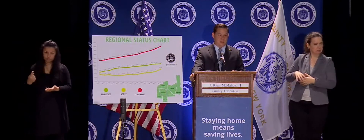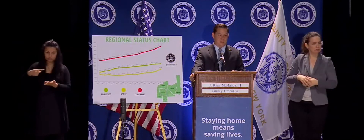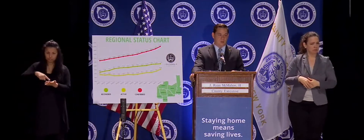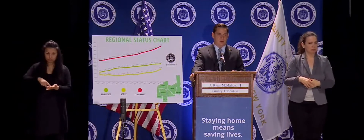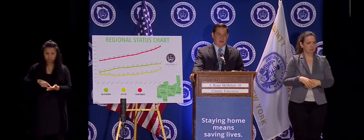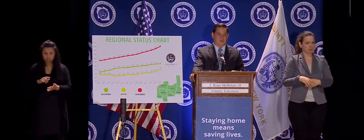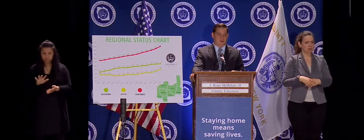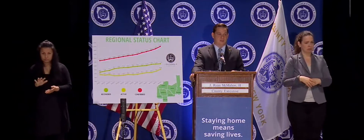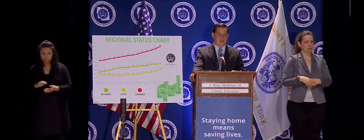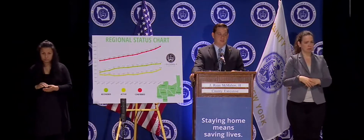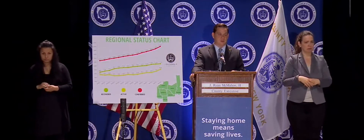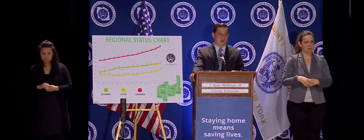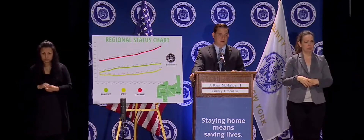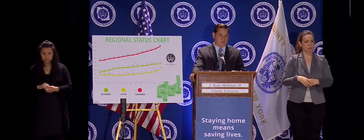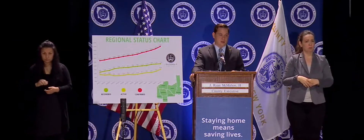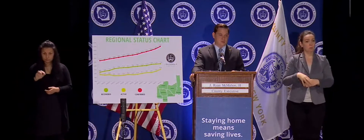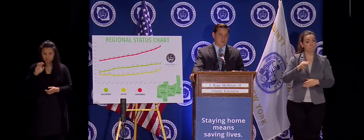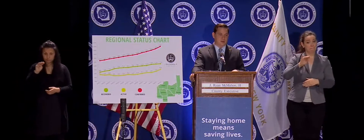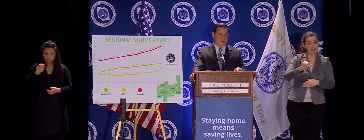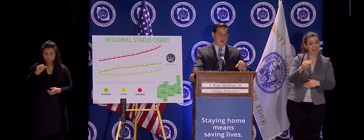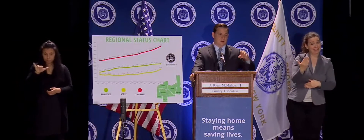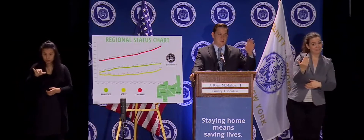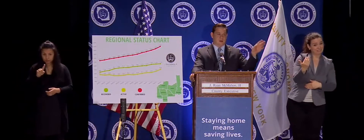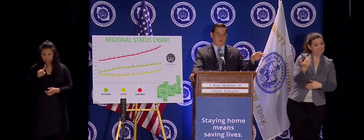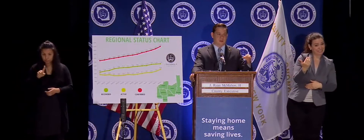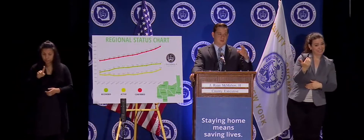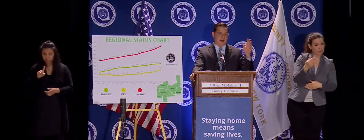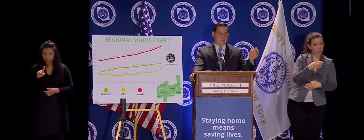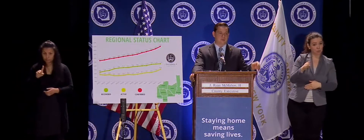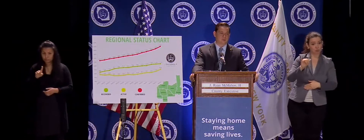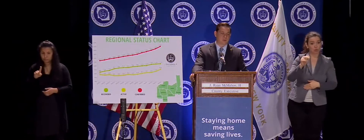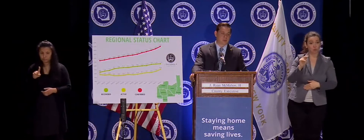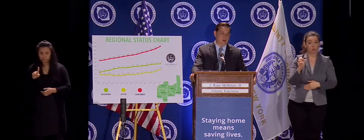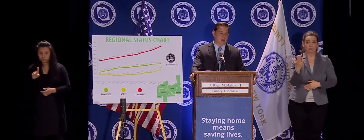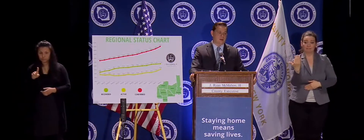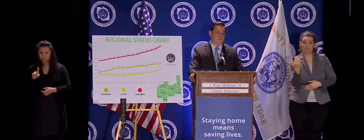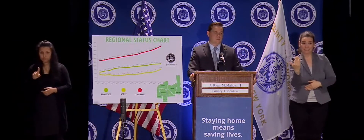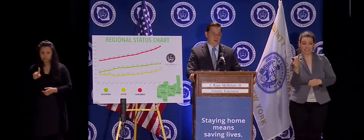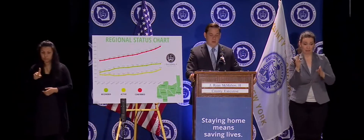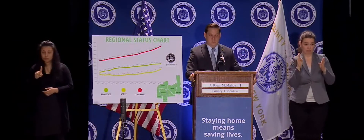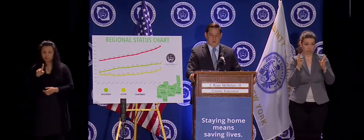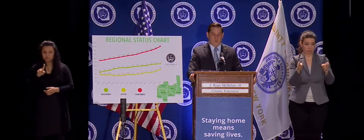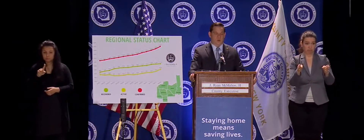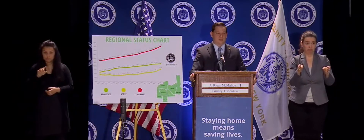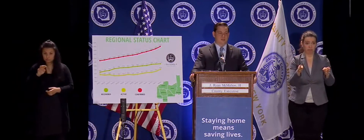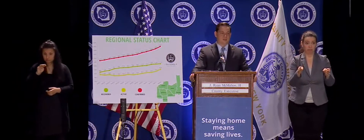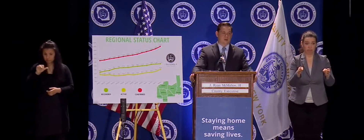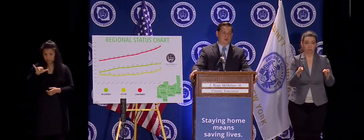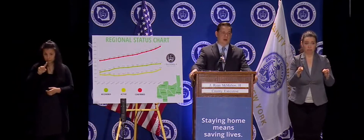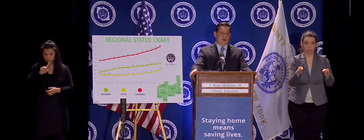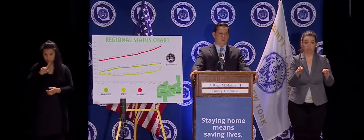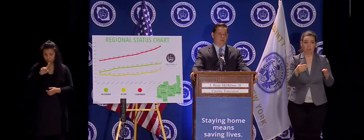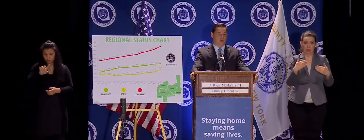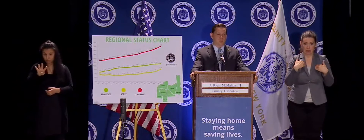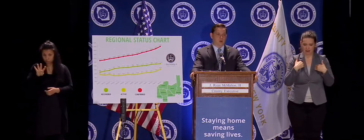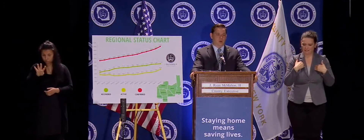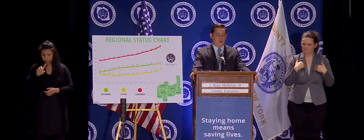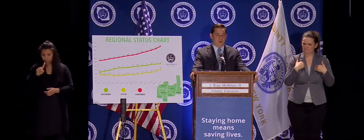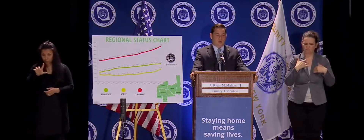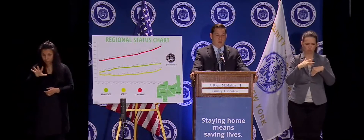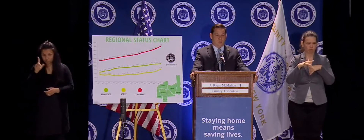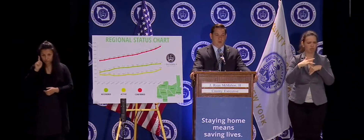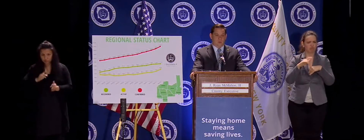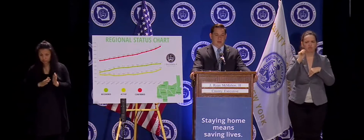15 mandate. We have enough tests to do that ourselves, let alone all these other labs. And we'll continue to go out and